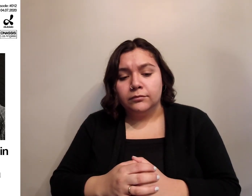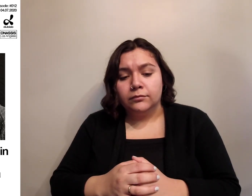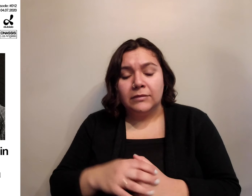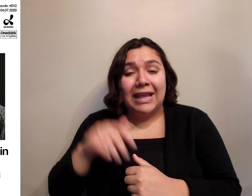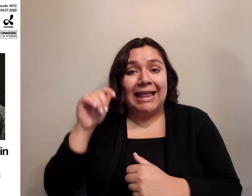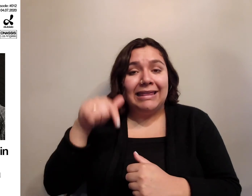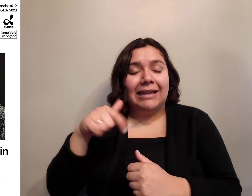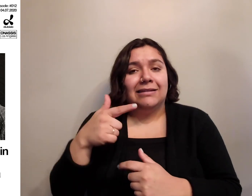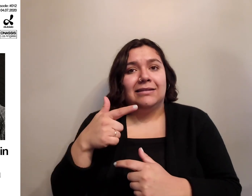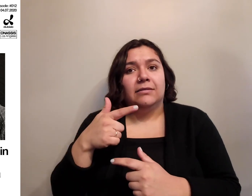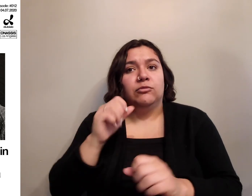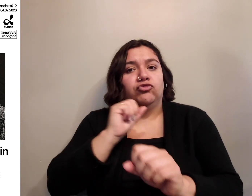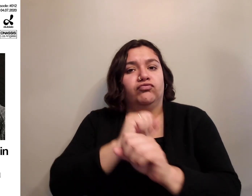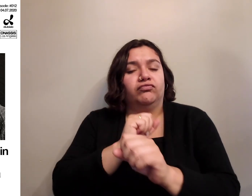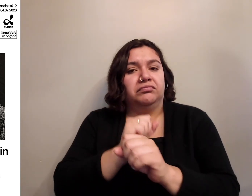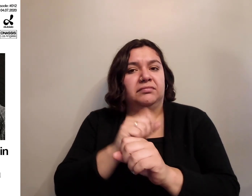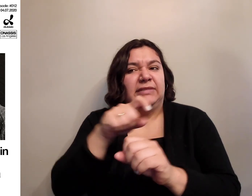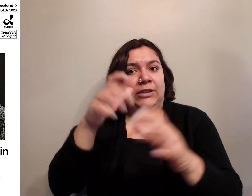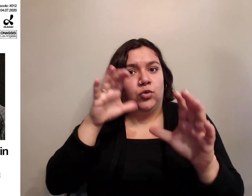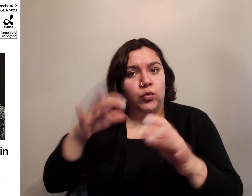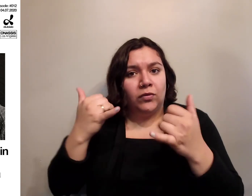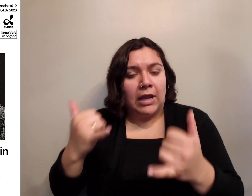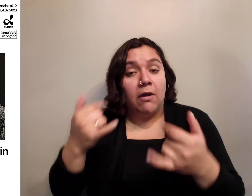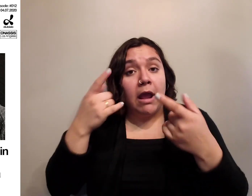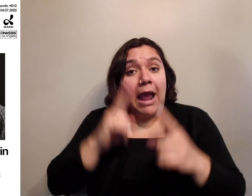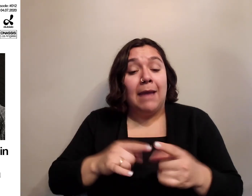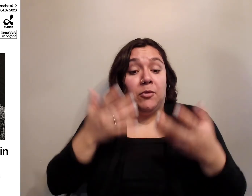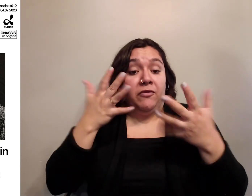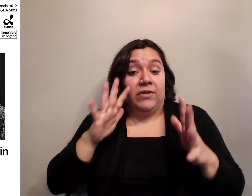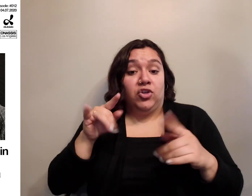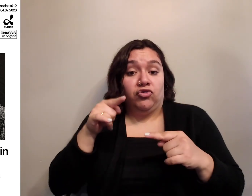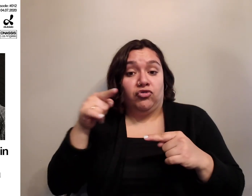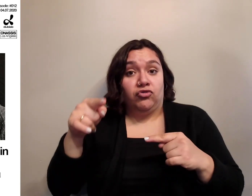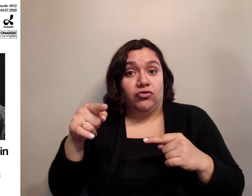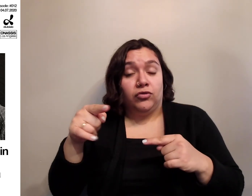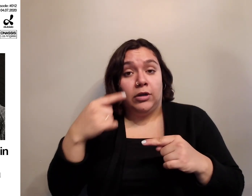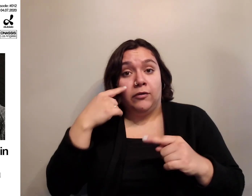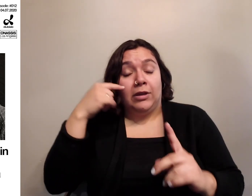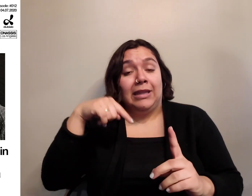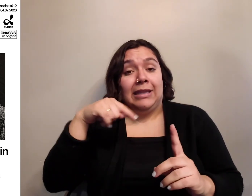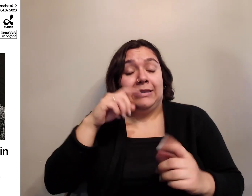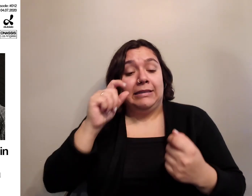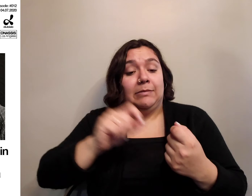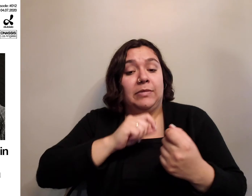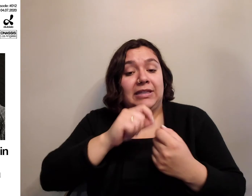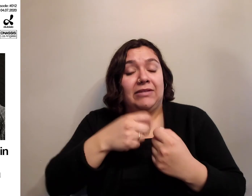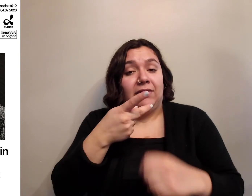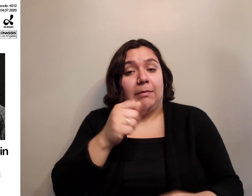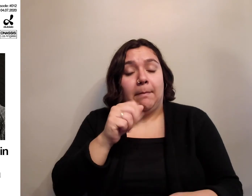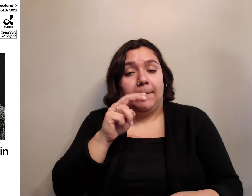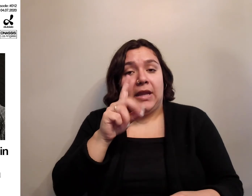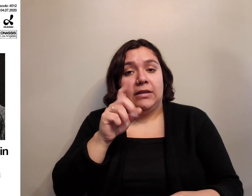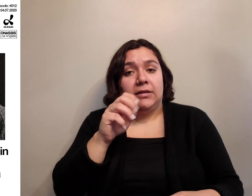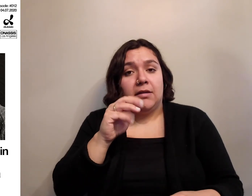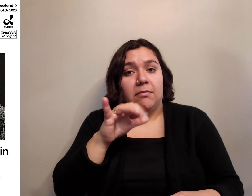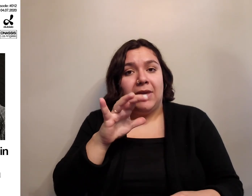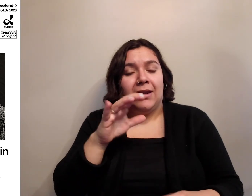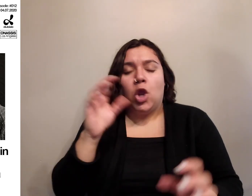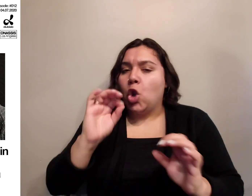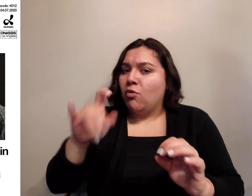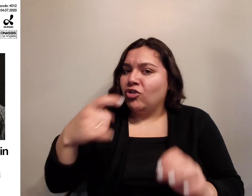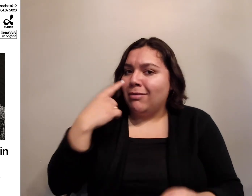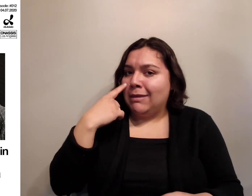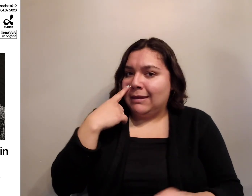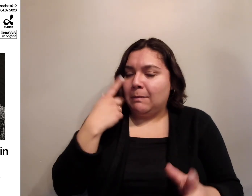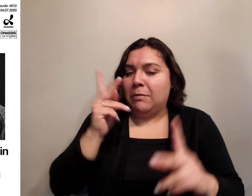that's the task at hand, because once we get to the other side of this particular pandemic, and no one should think that